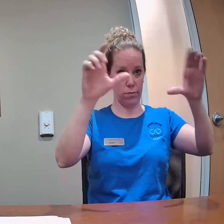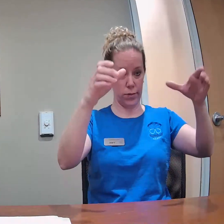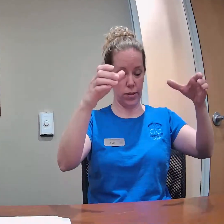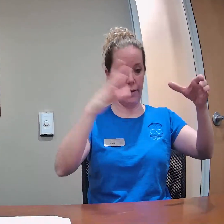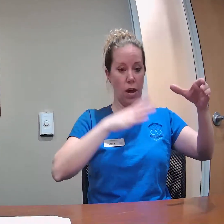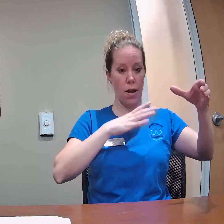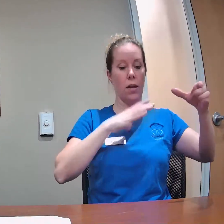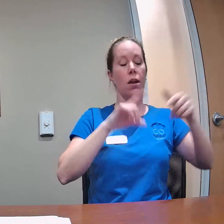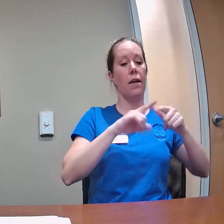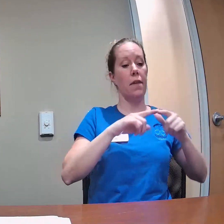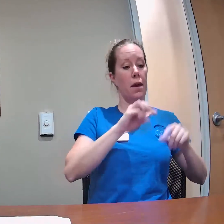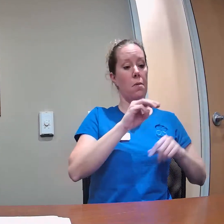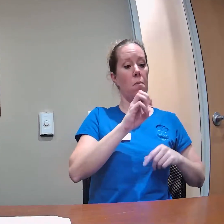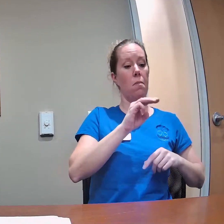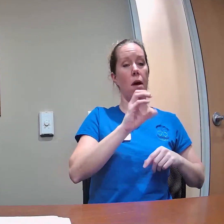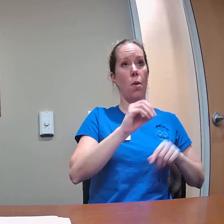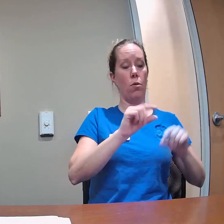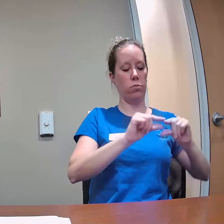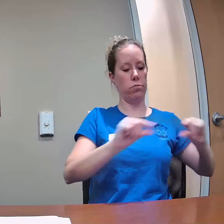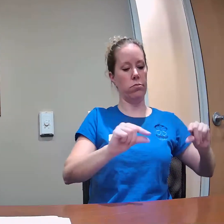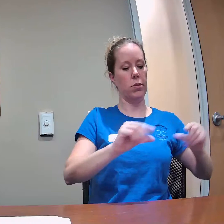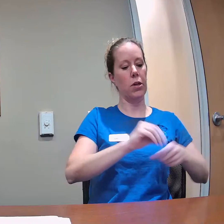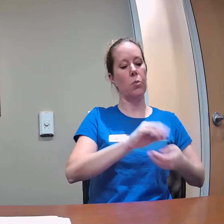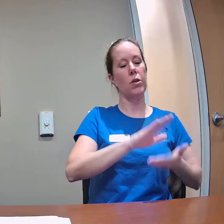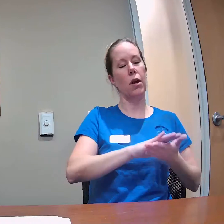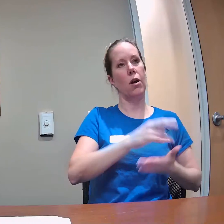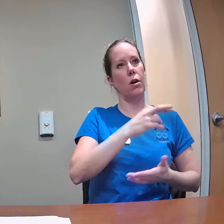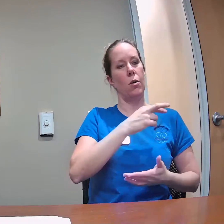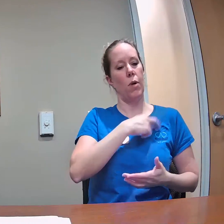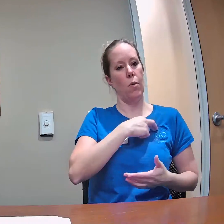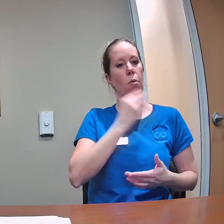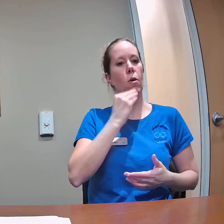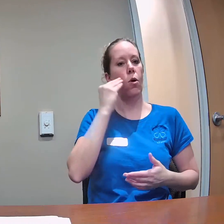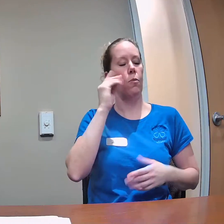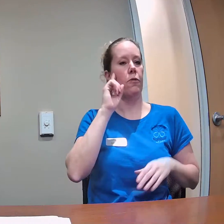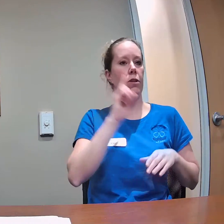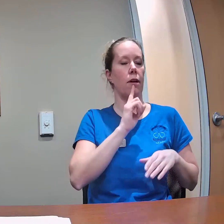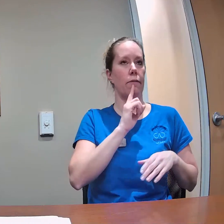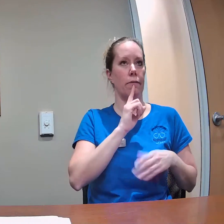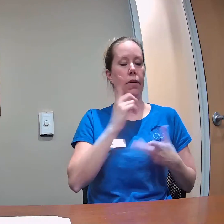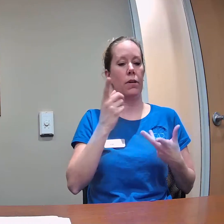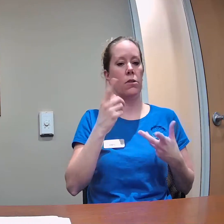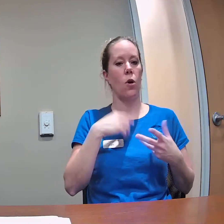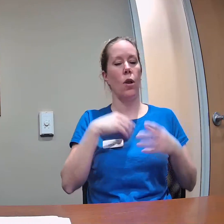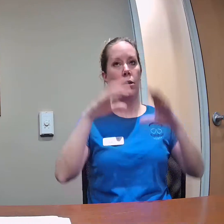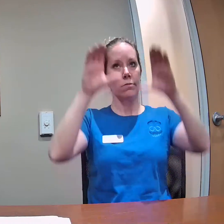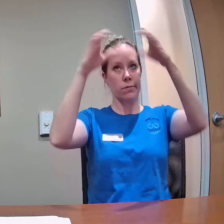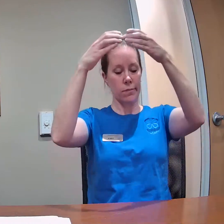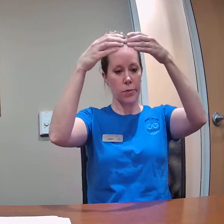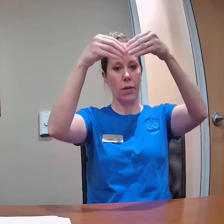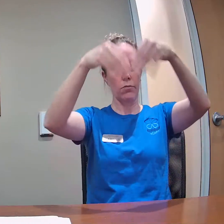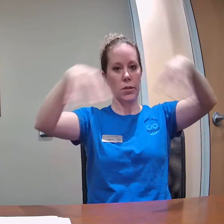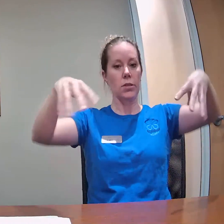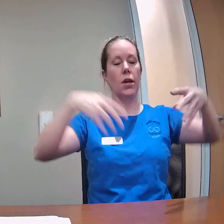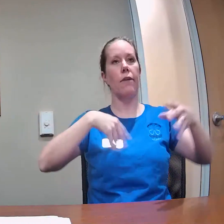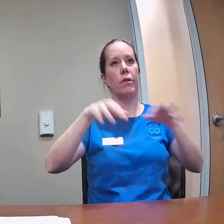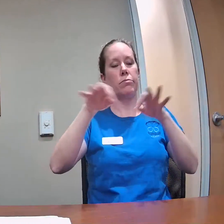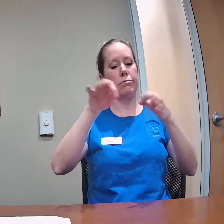Rumble organizations, the checks go to the foundation, and you need to designate where you want your check to